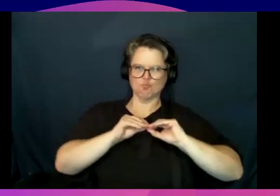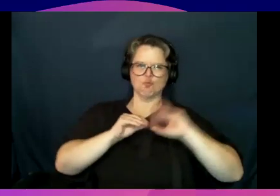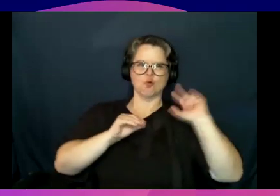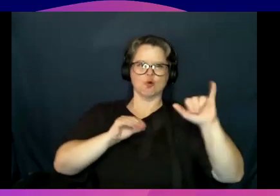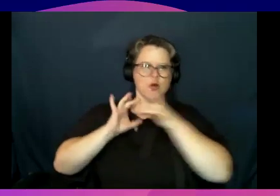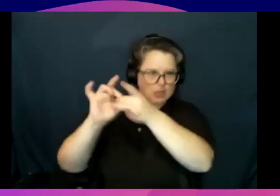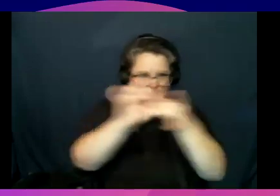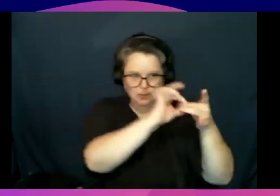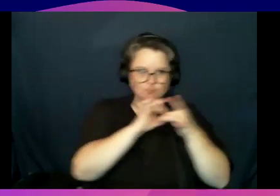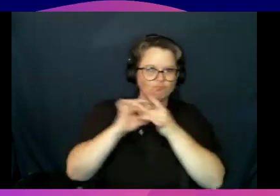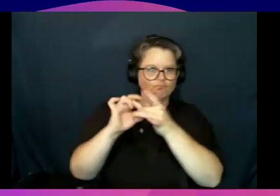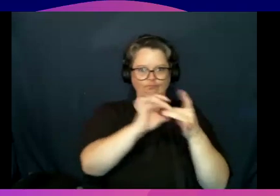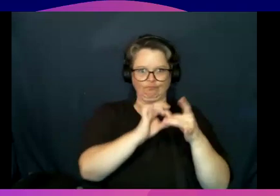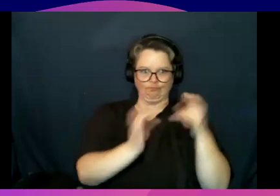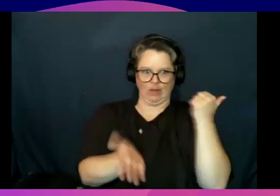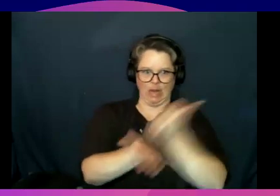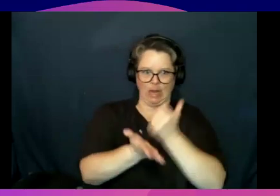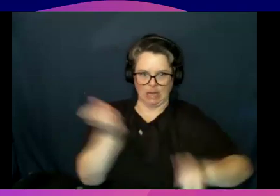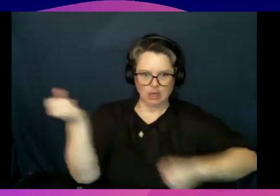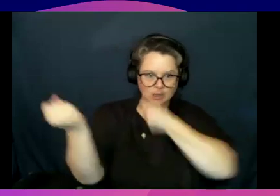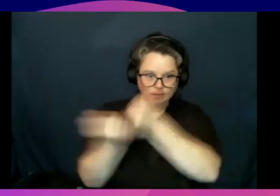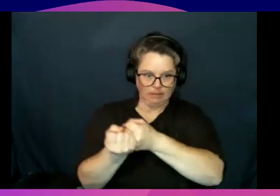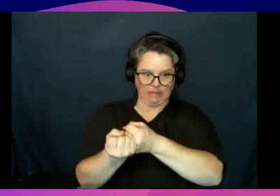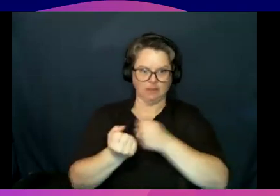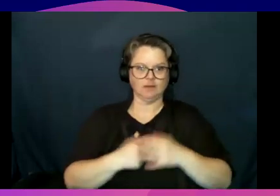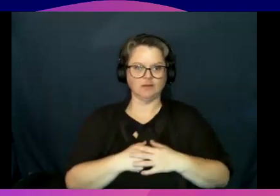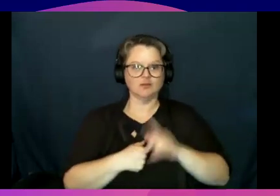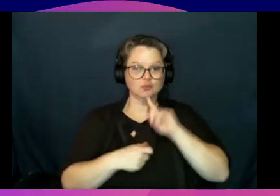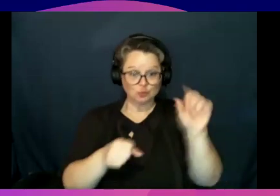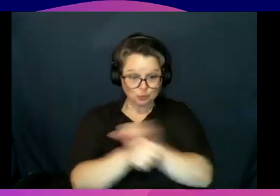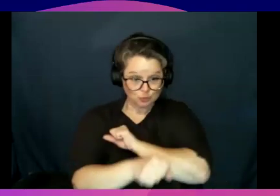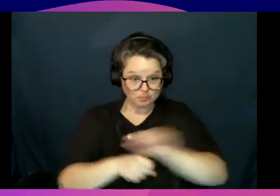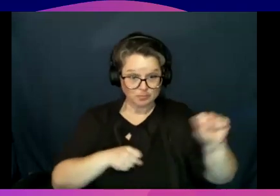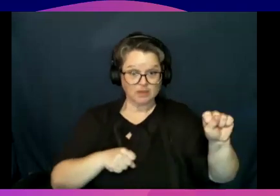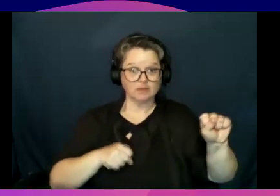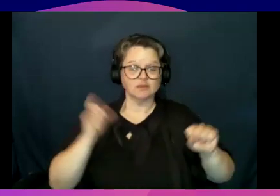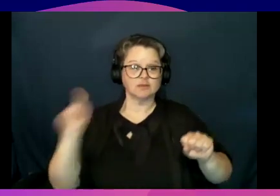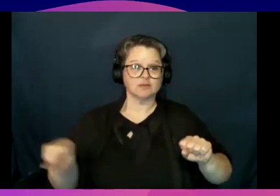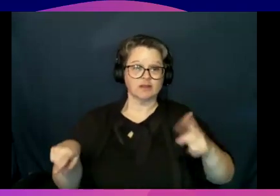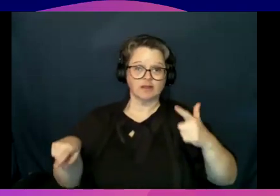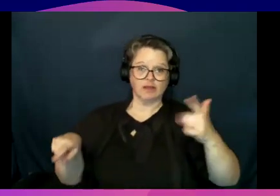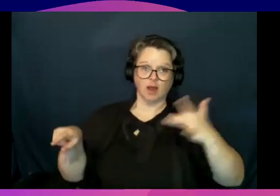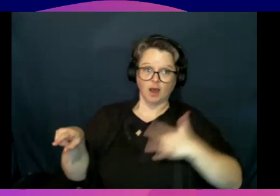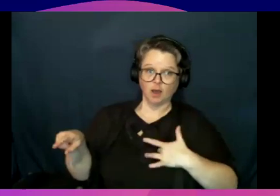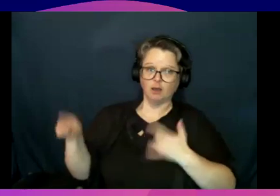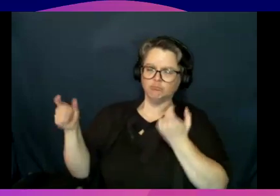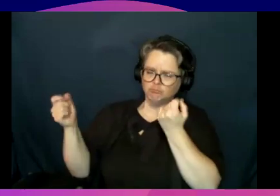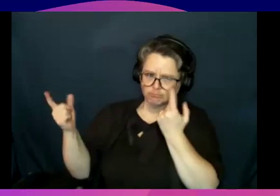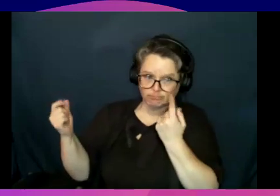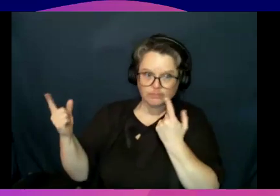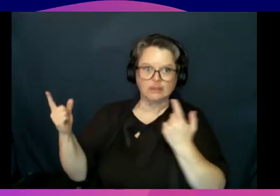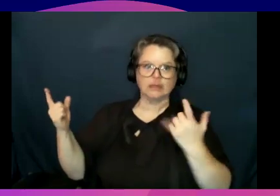can't be solved with that. And the things that actually solve for that are boundaries and appropriate